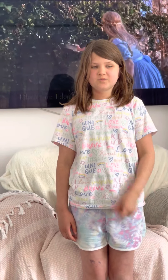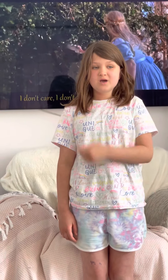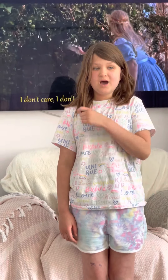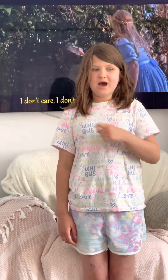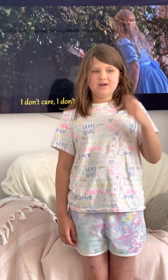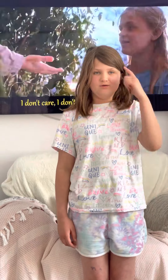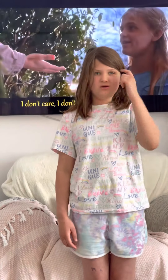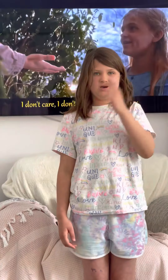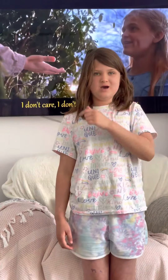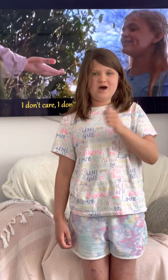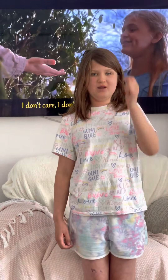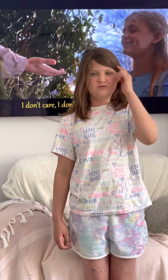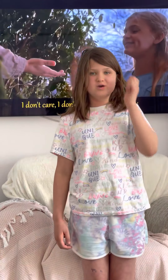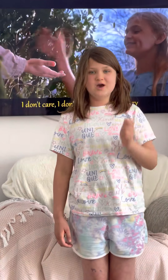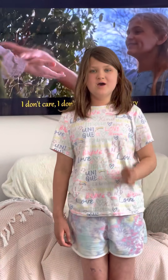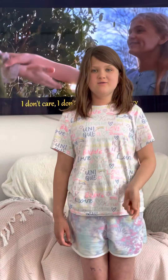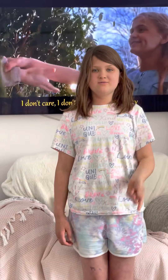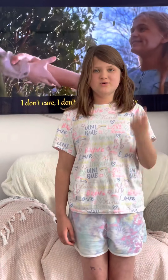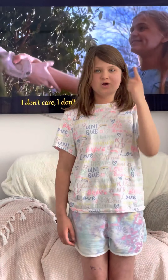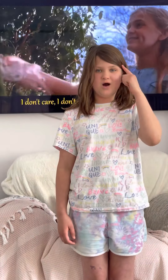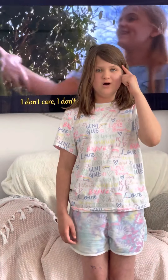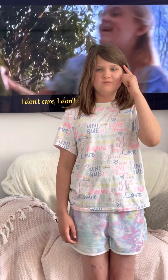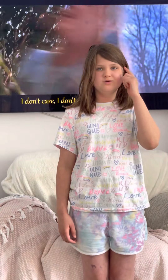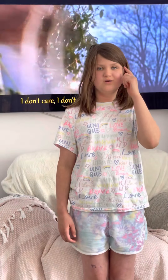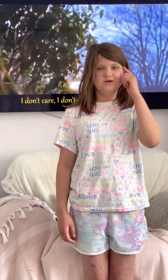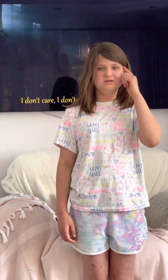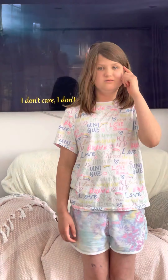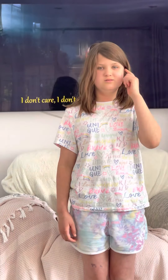I don't care, I don't care if you call me crazy.